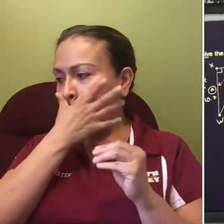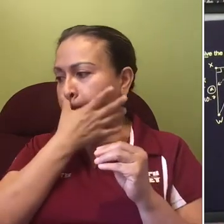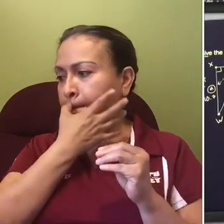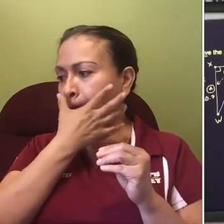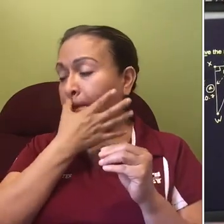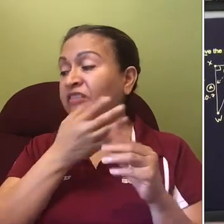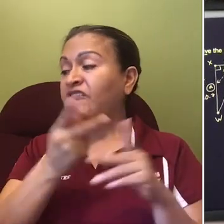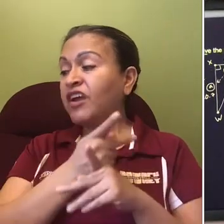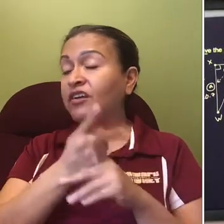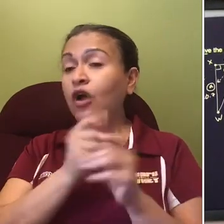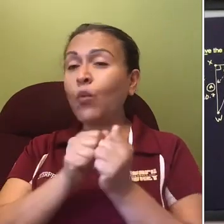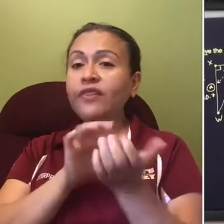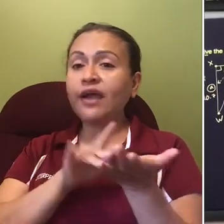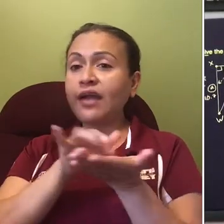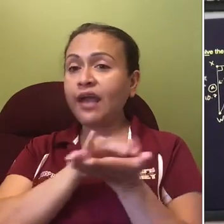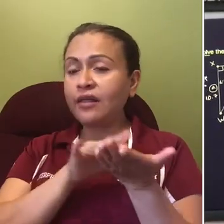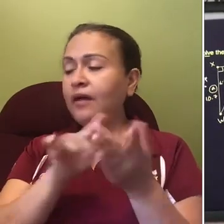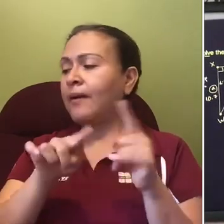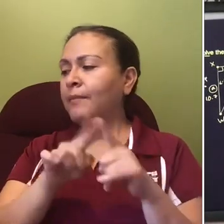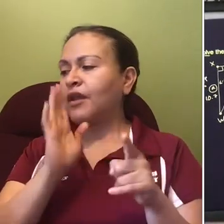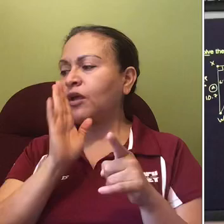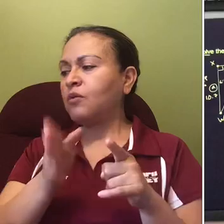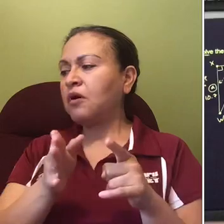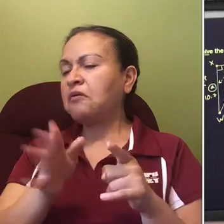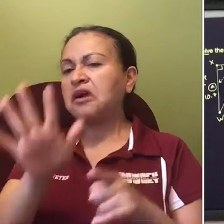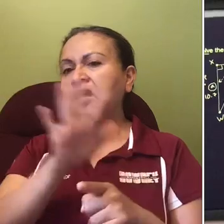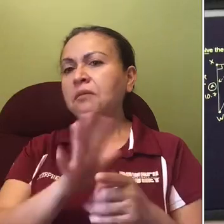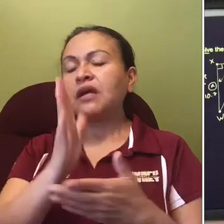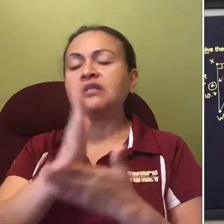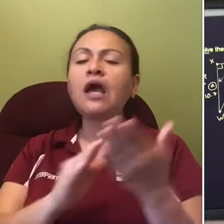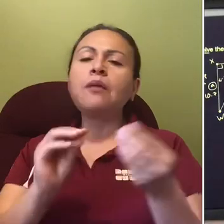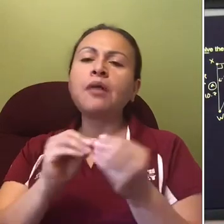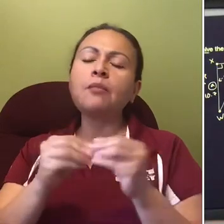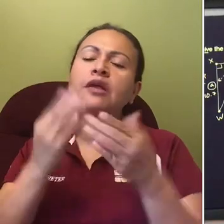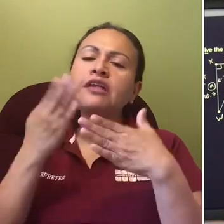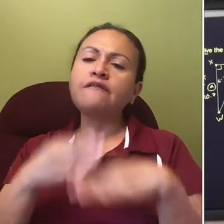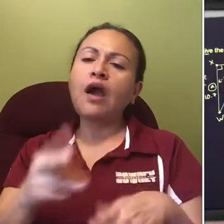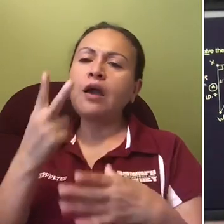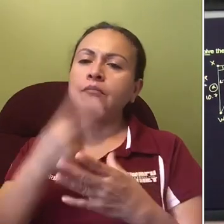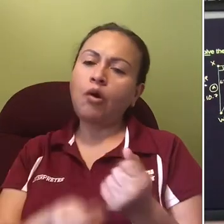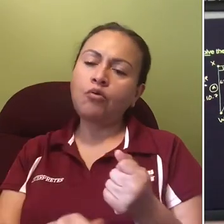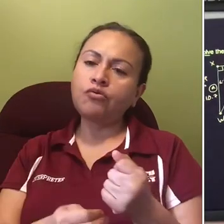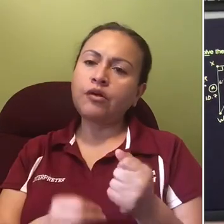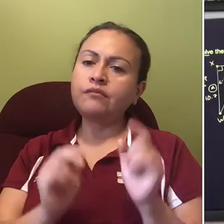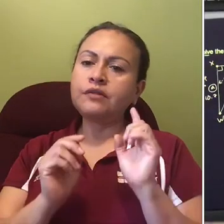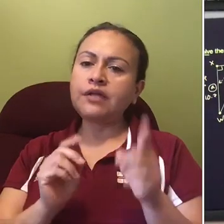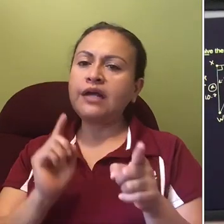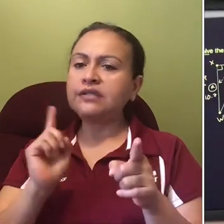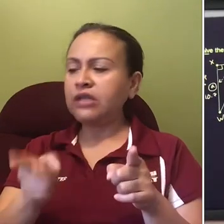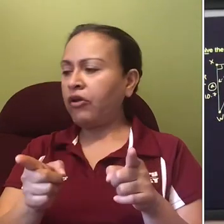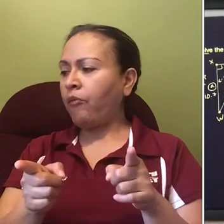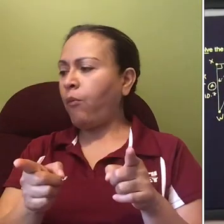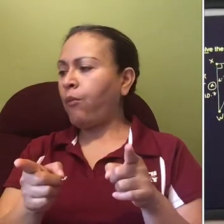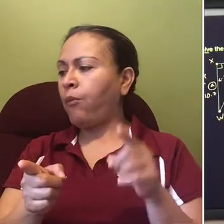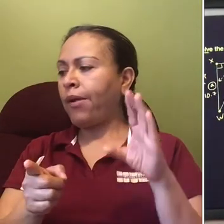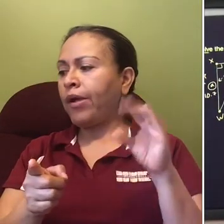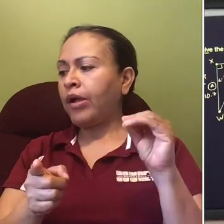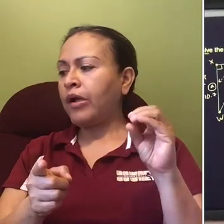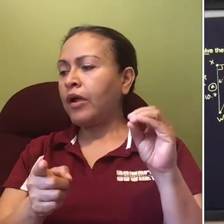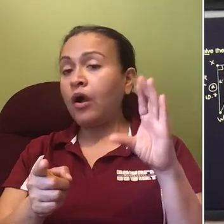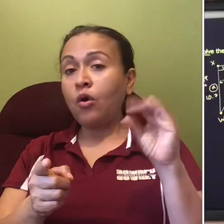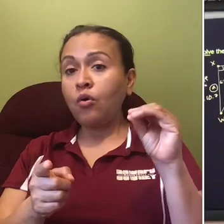figure it out with our calculator, but this is just going to evaluate to some number. So we can divide both sides by that, by cosine of